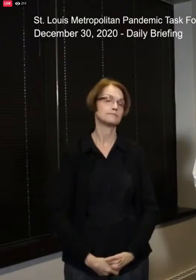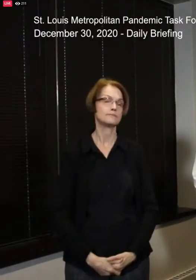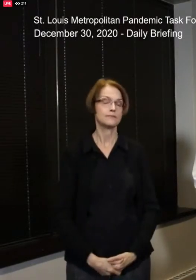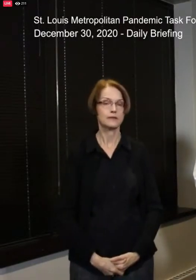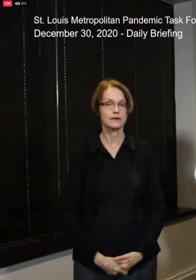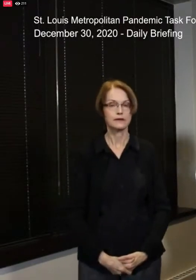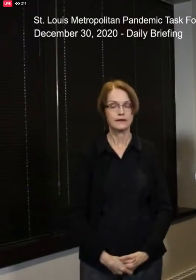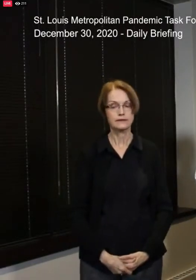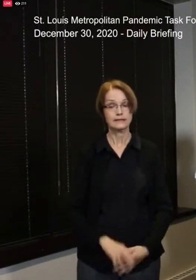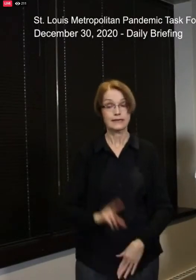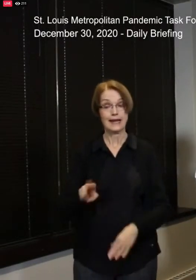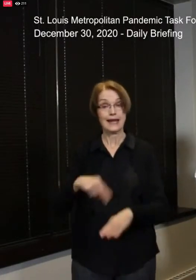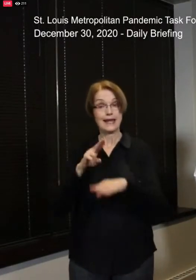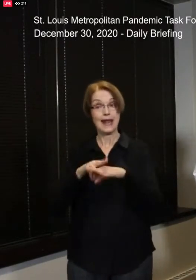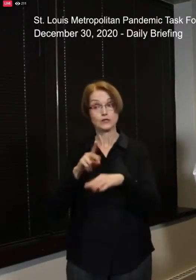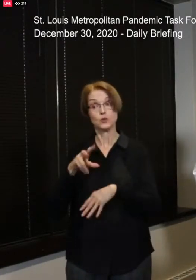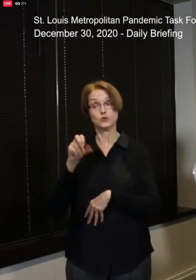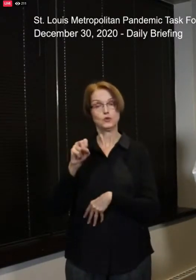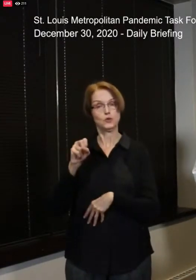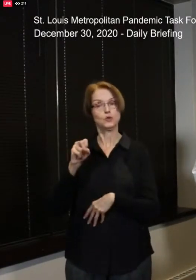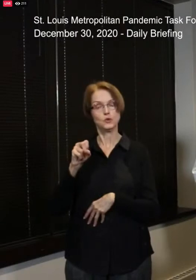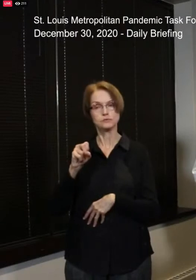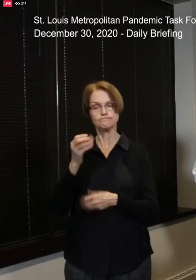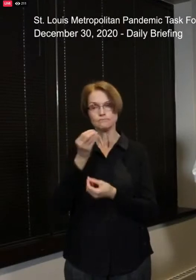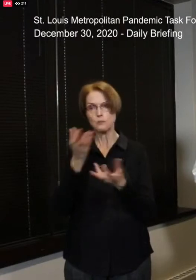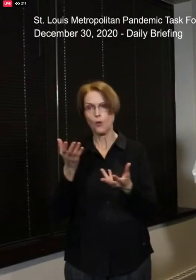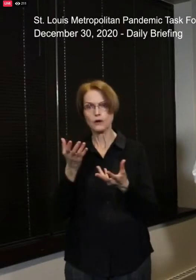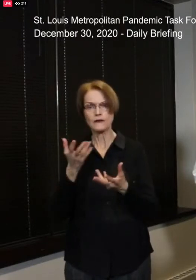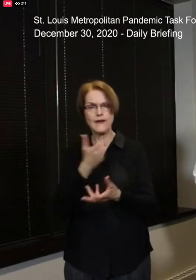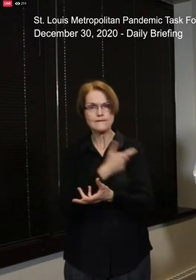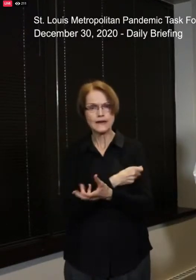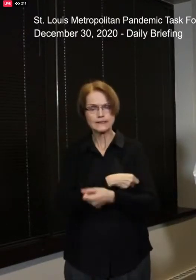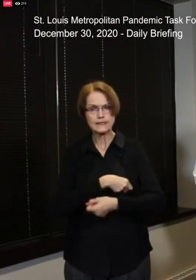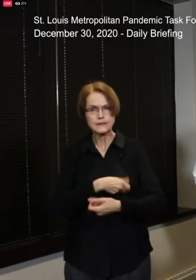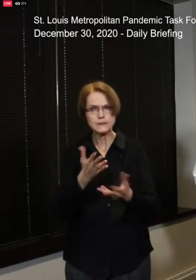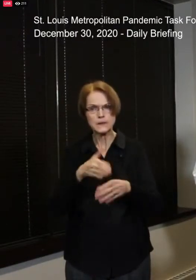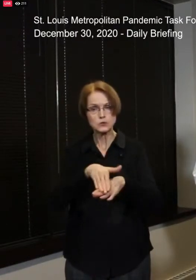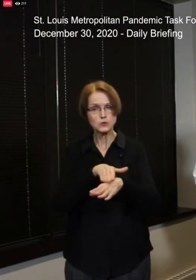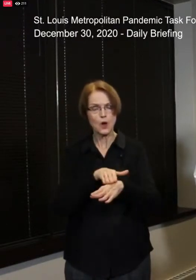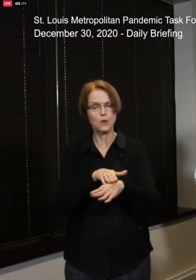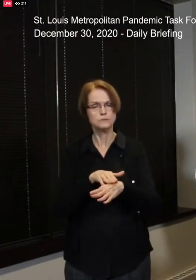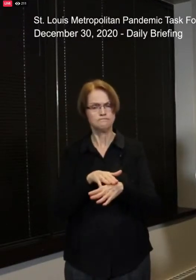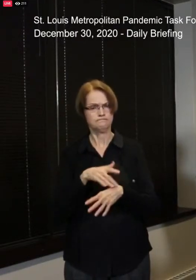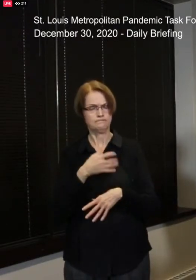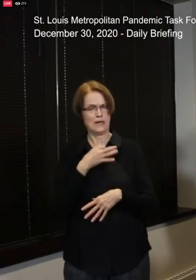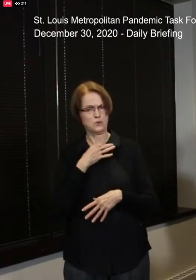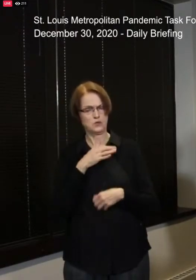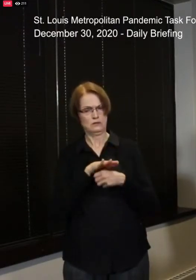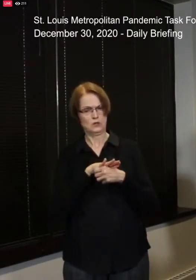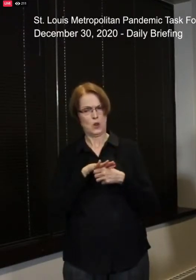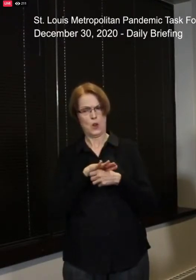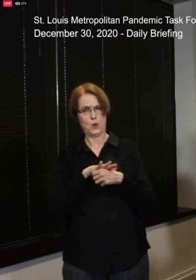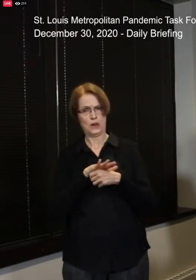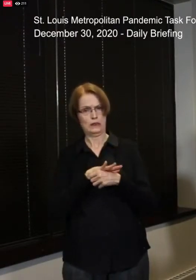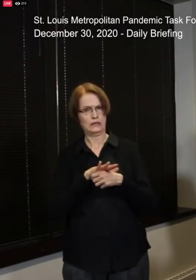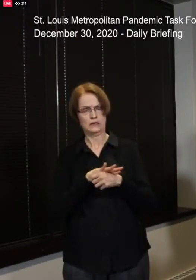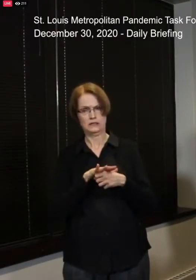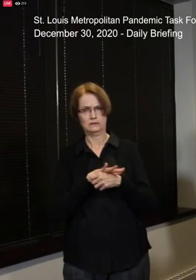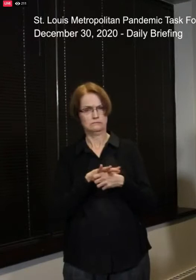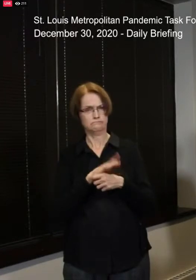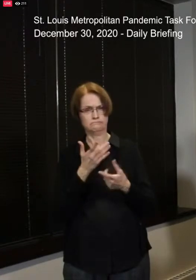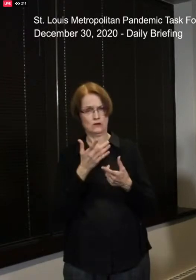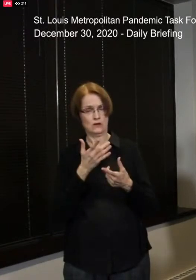National news outlets report the pace of vaccinations is very slow. Locally, is there a vaccine bottleneck, and if so, what is